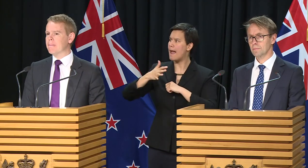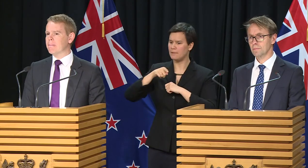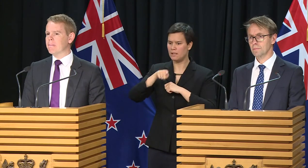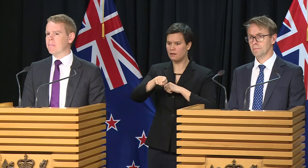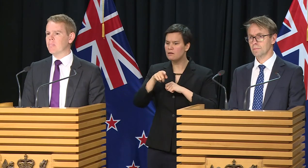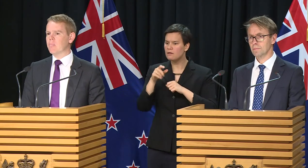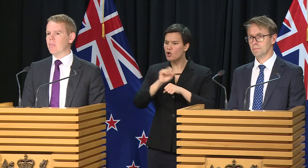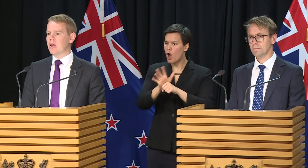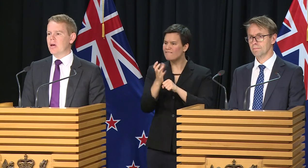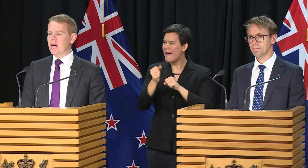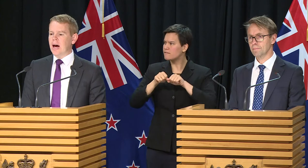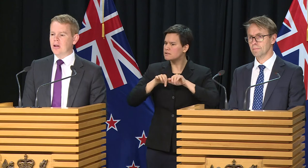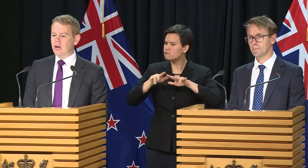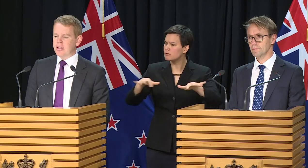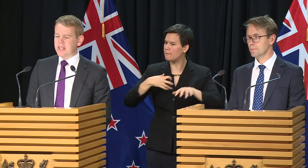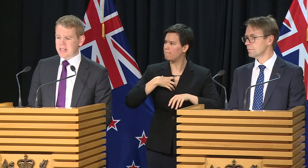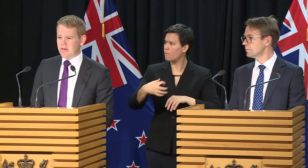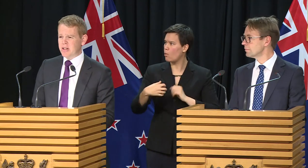once were.